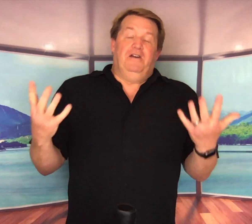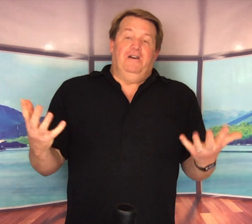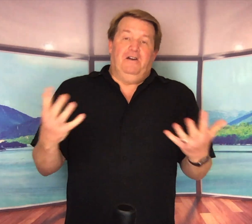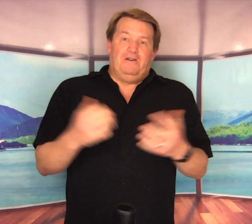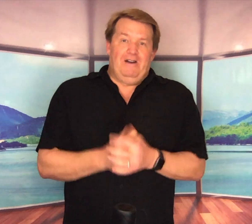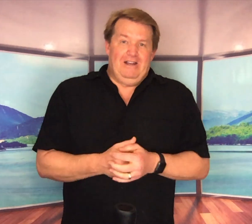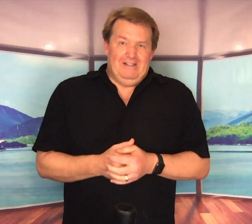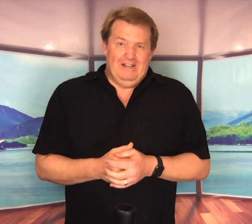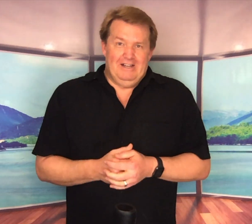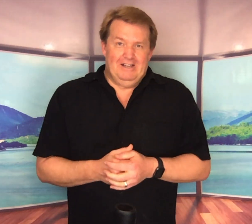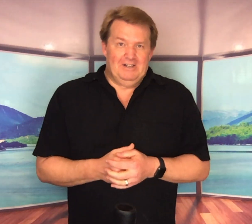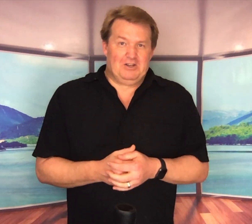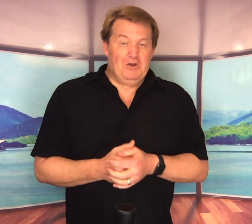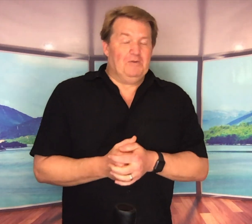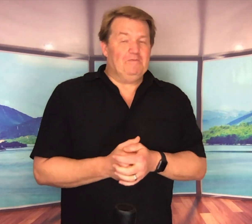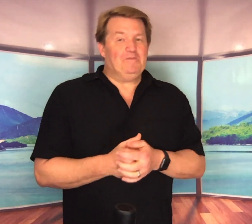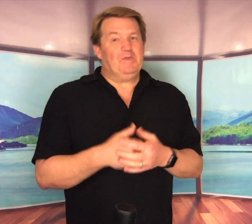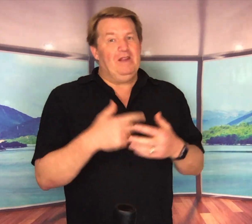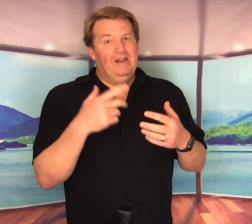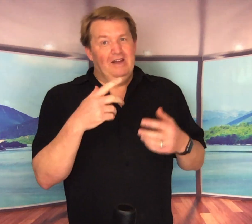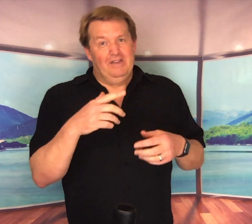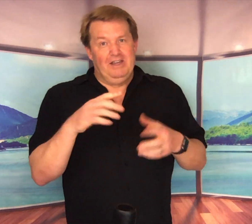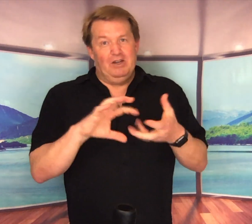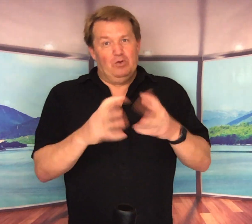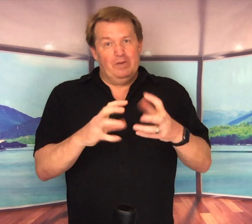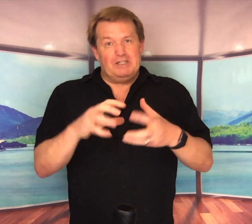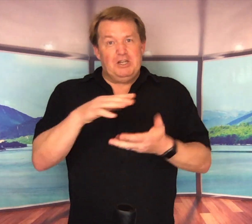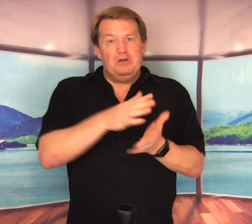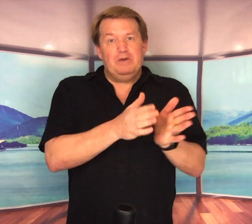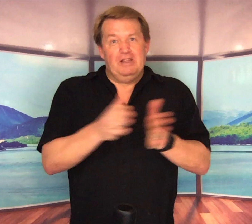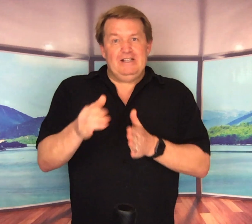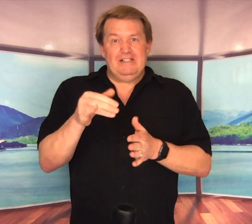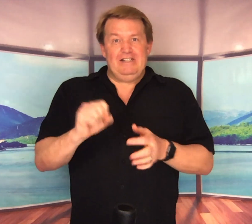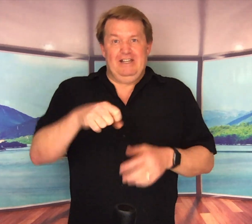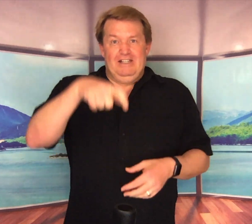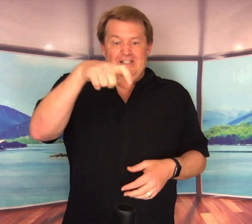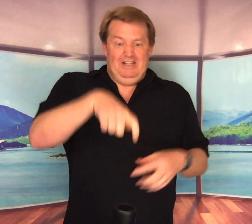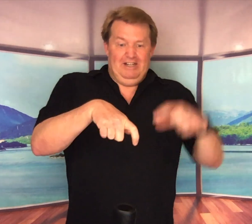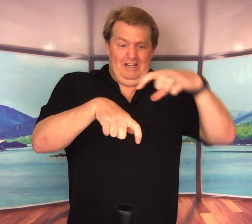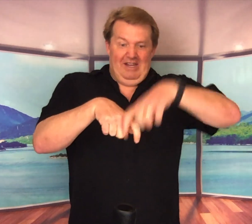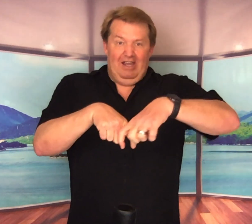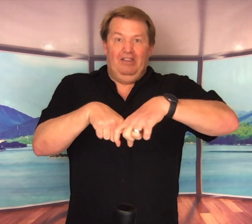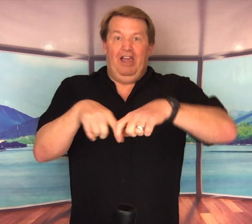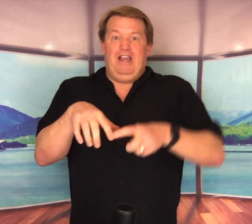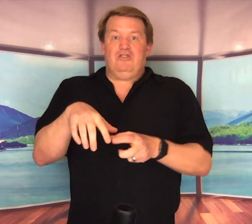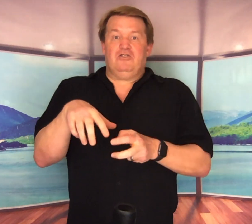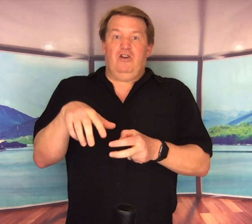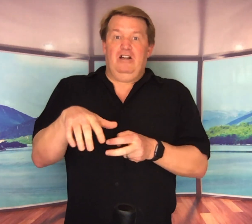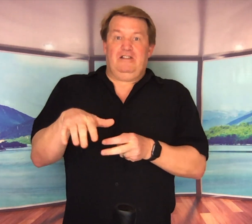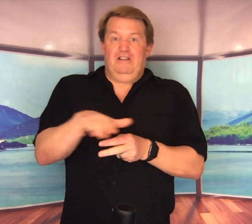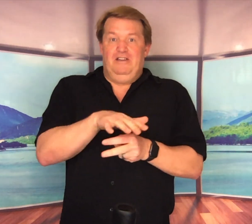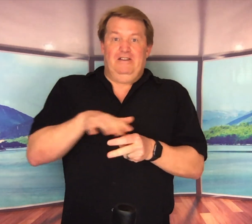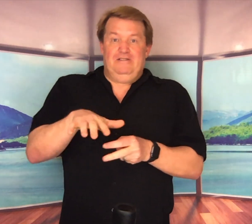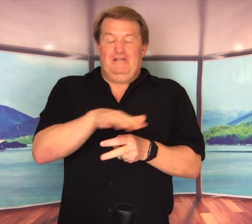All right, so the Rubik's Cube lesson is the anchored cross on the top